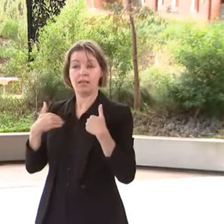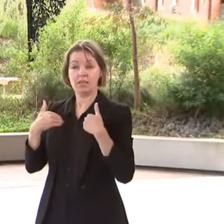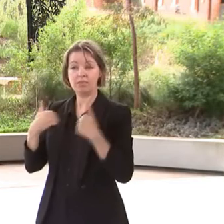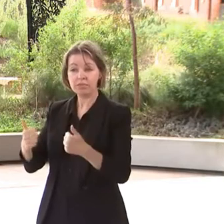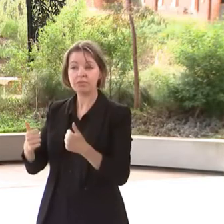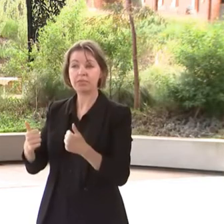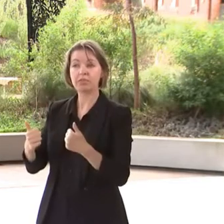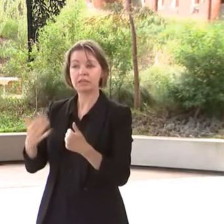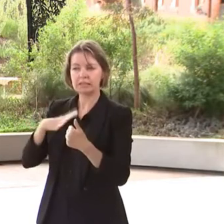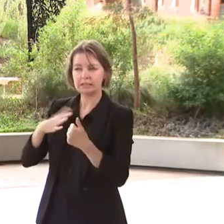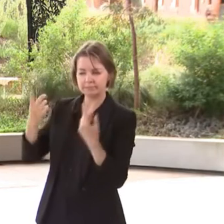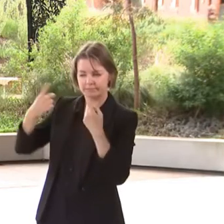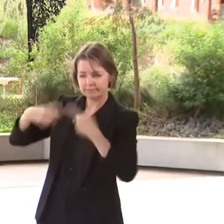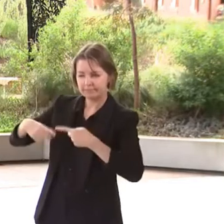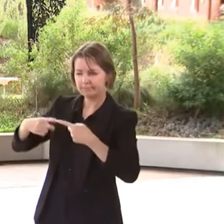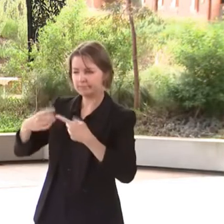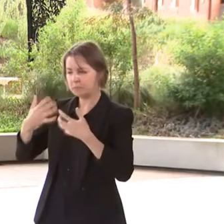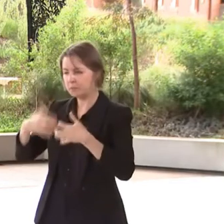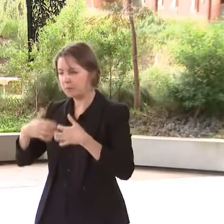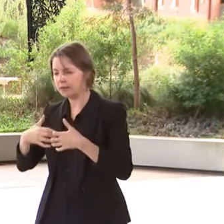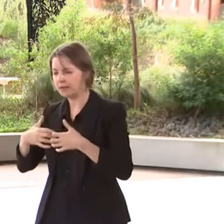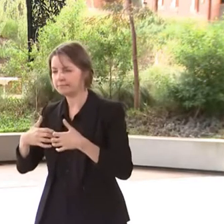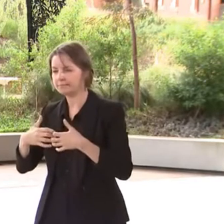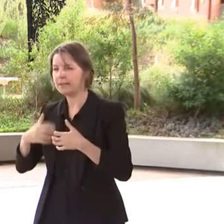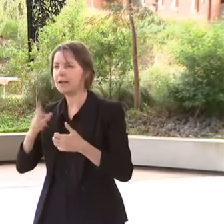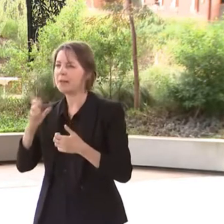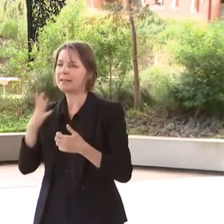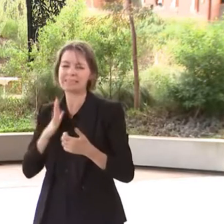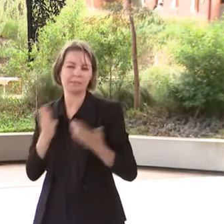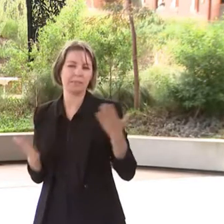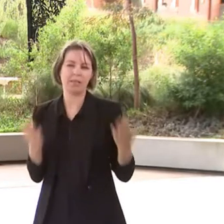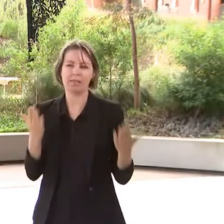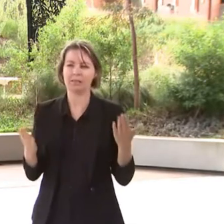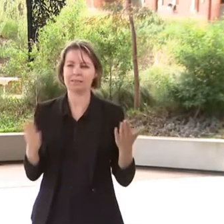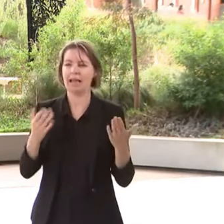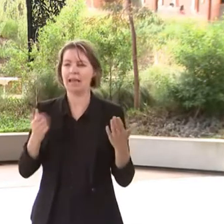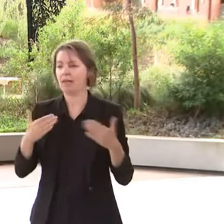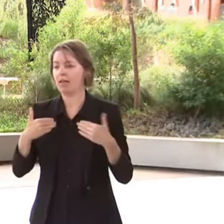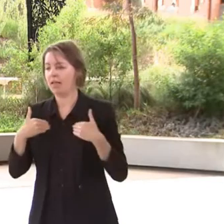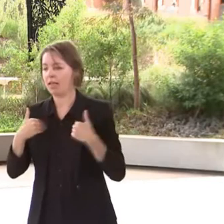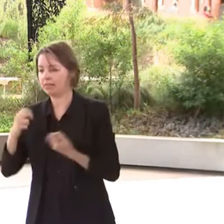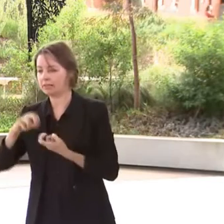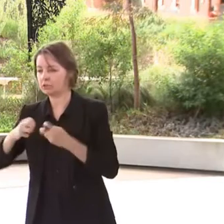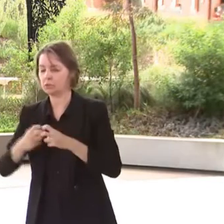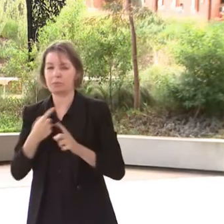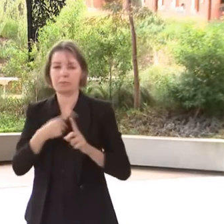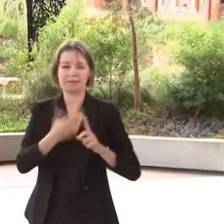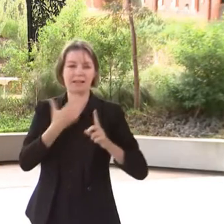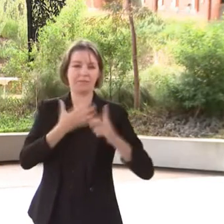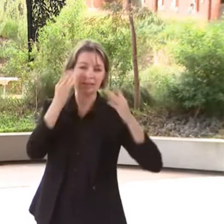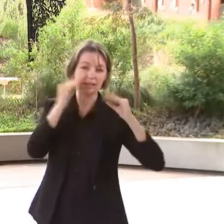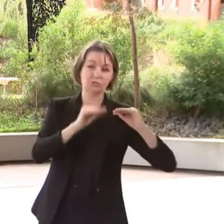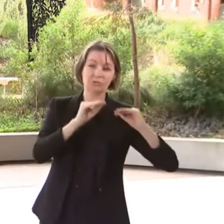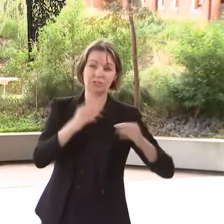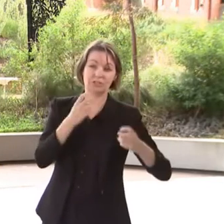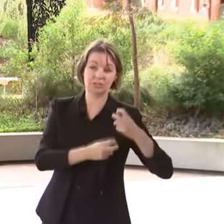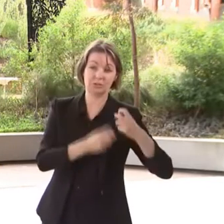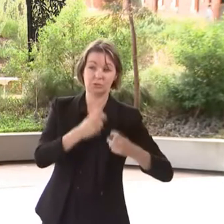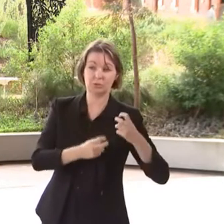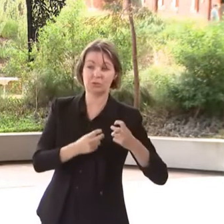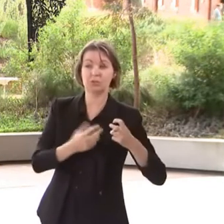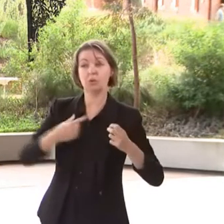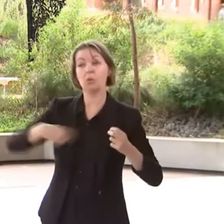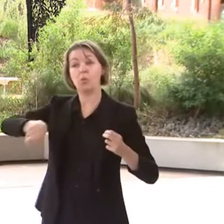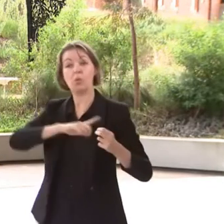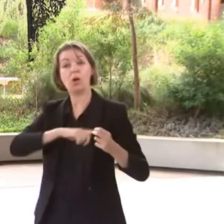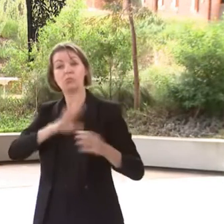of things here, the educational outcome and the health outcome, and we want to provide confidence to parents and to teachers. We're working